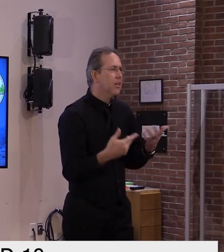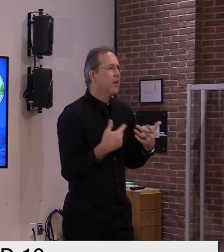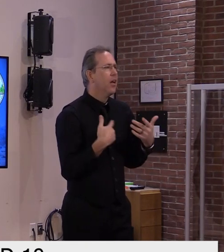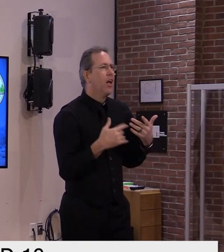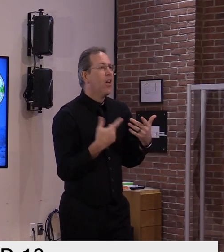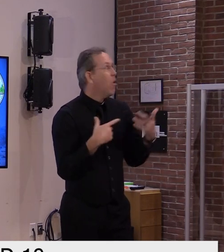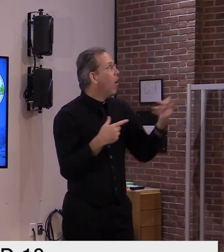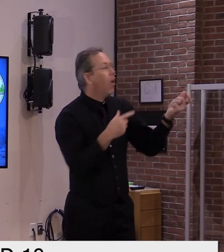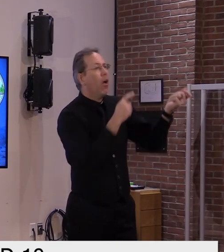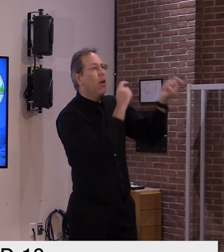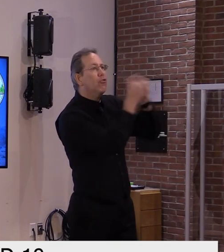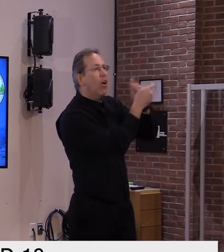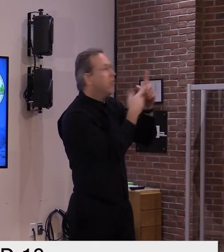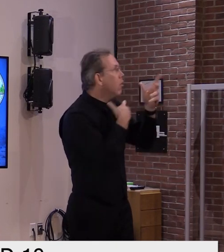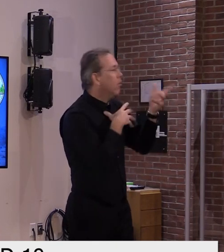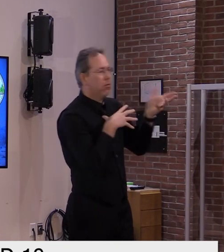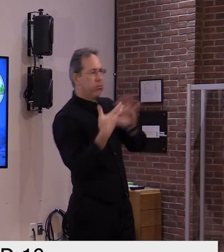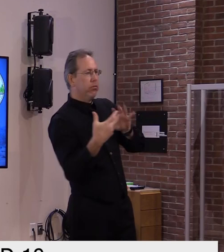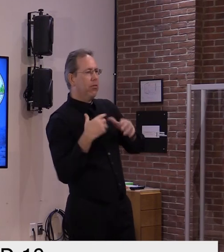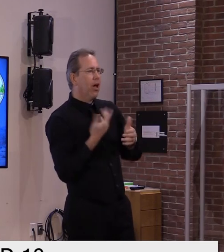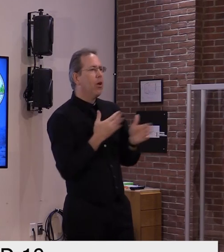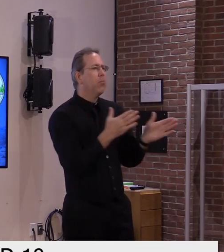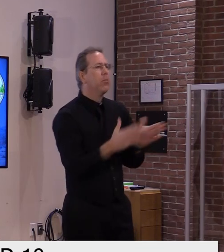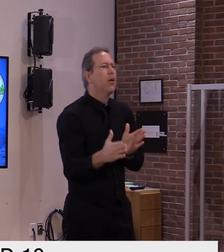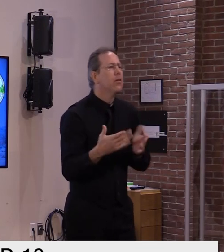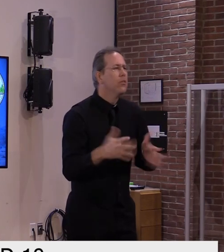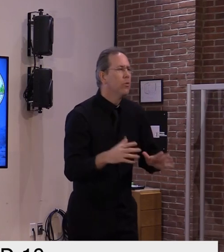head wouldn't be advantageous to Vermont.